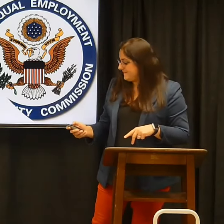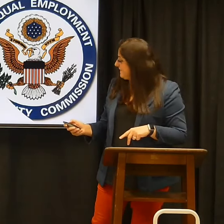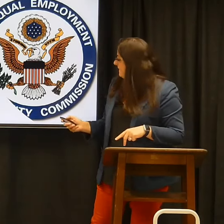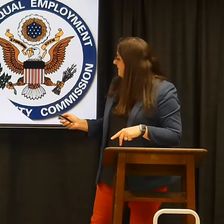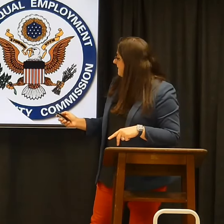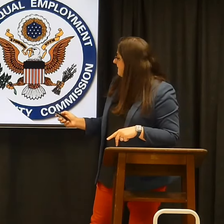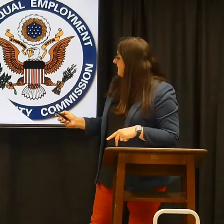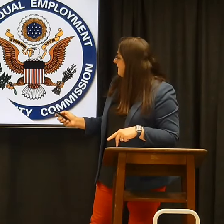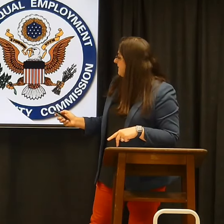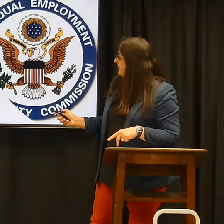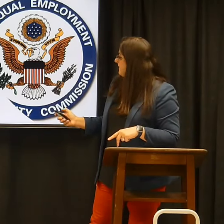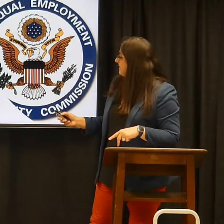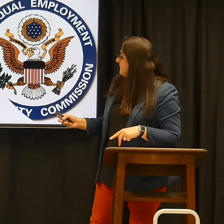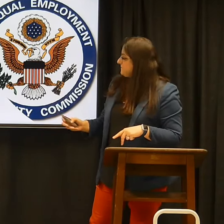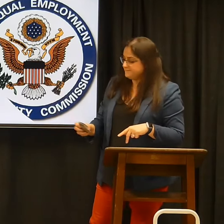there.